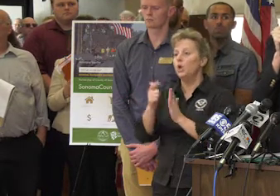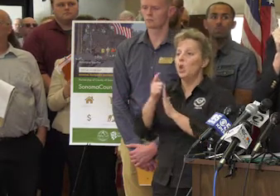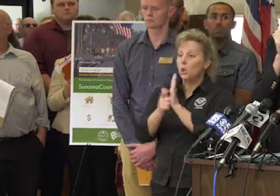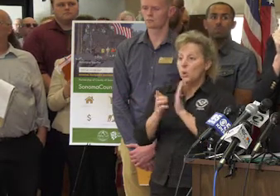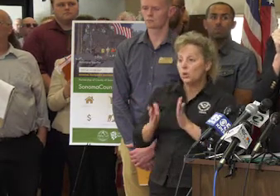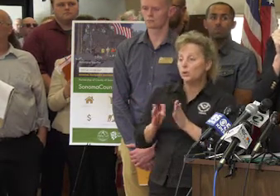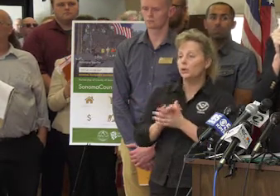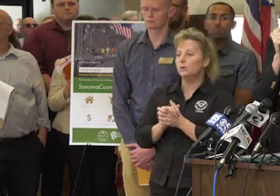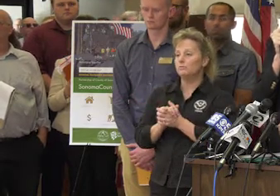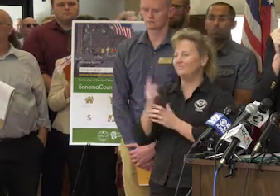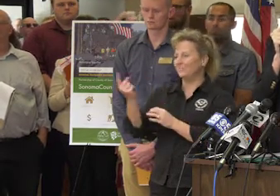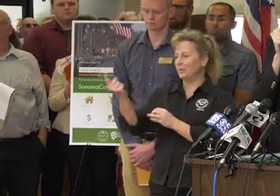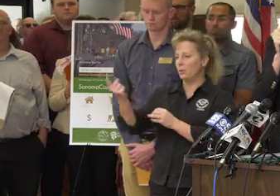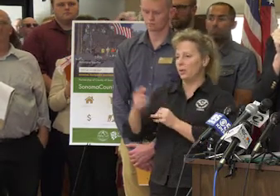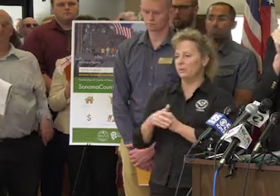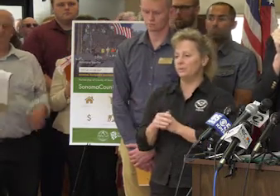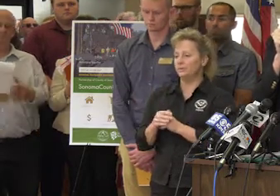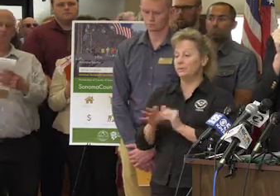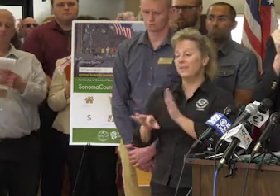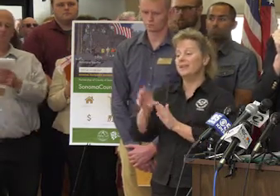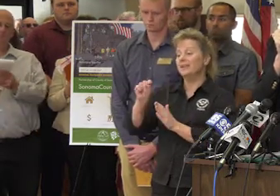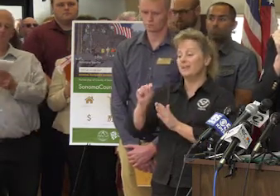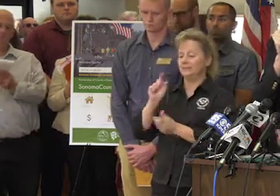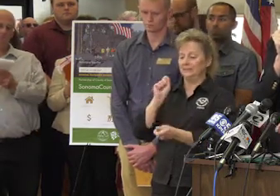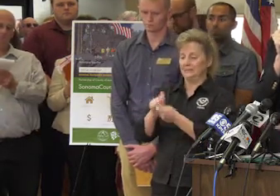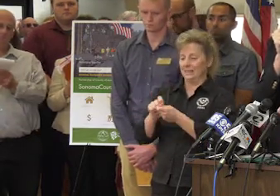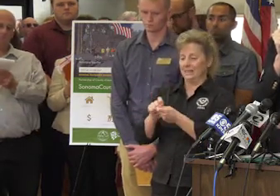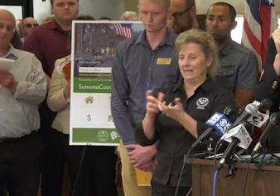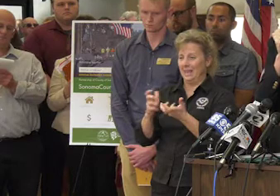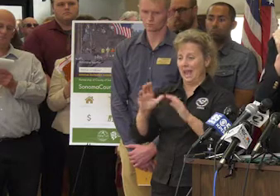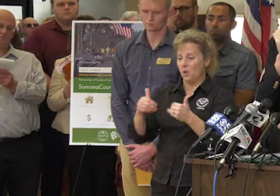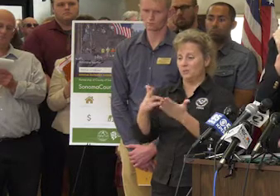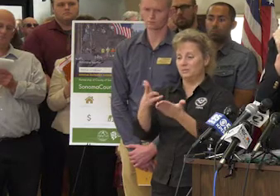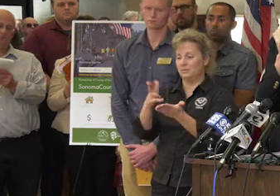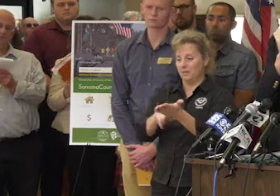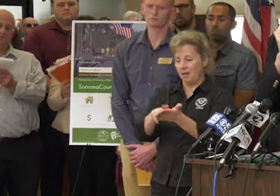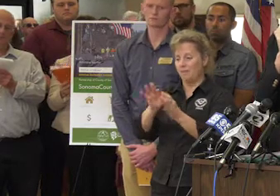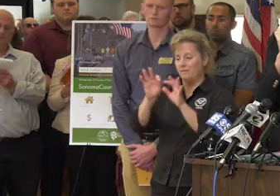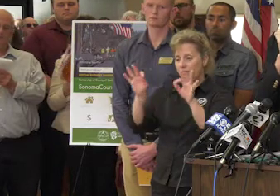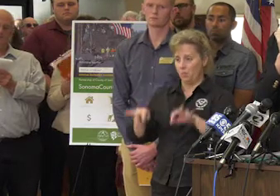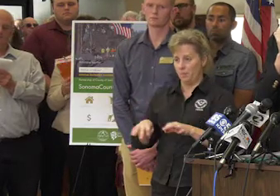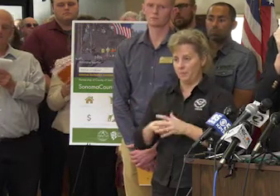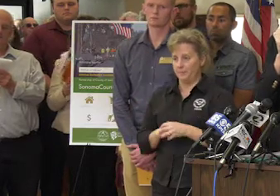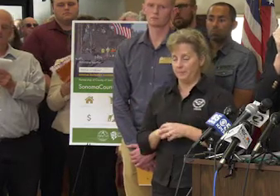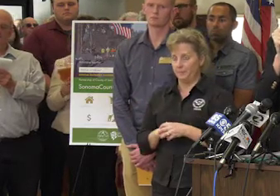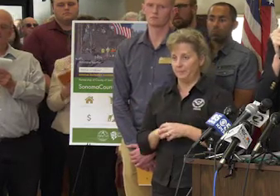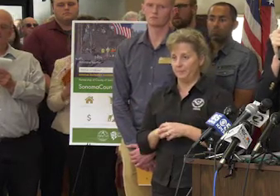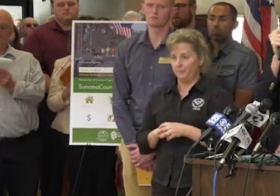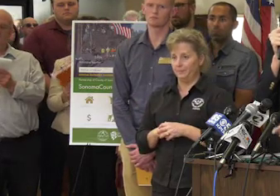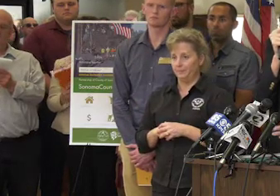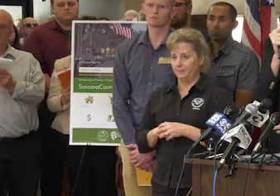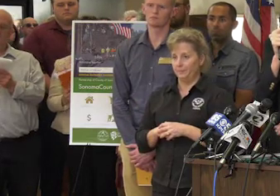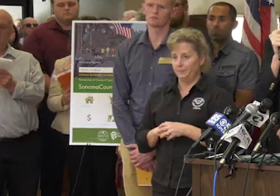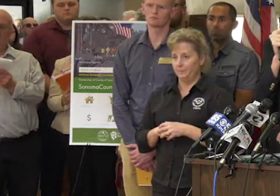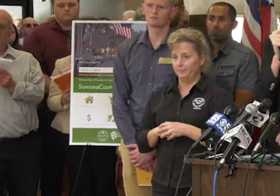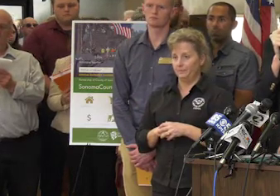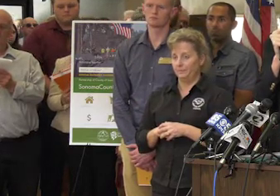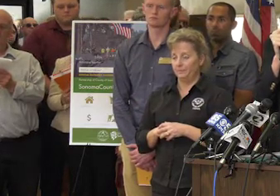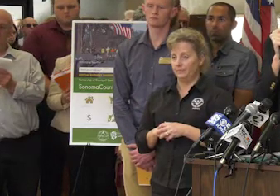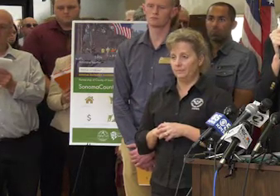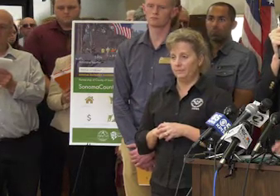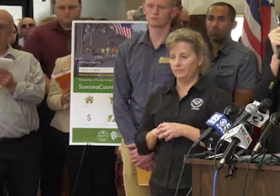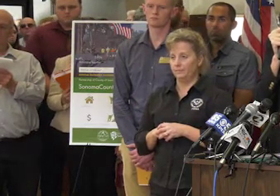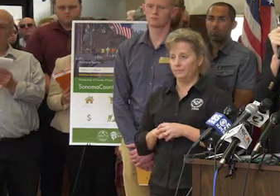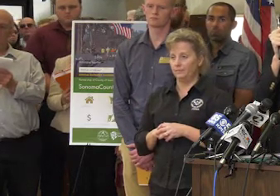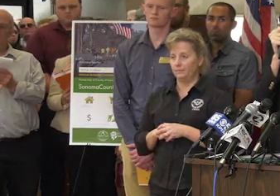lawyer or somebody and find out exactly how to sign that form. For the most part, we do realize